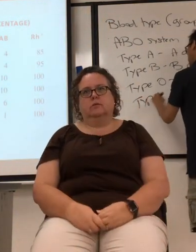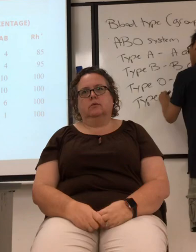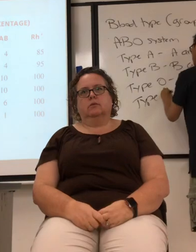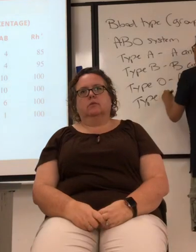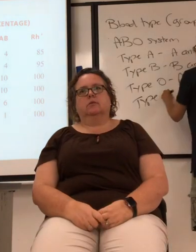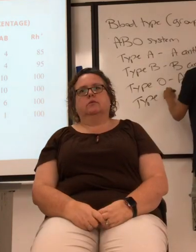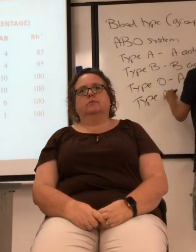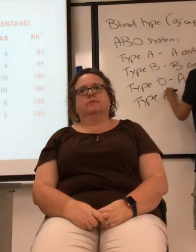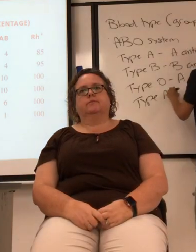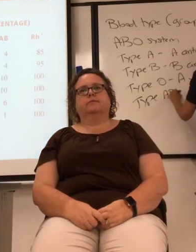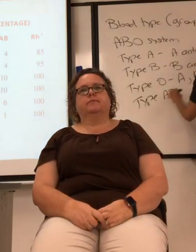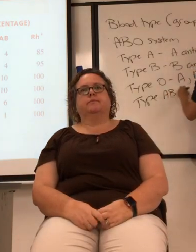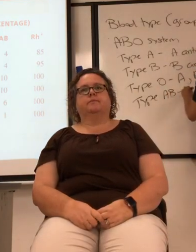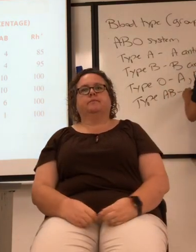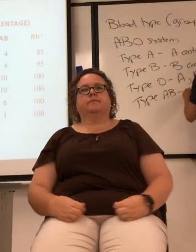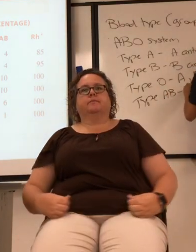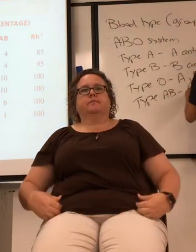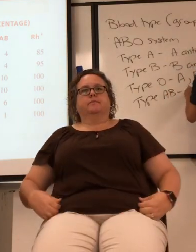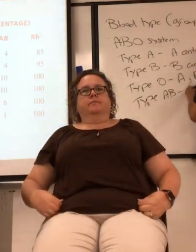Type AB.